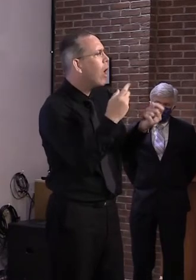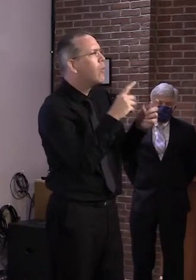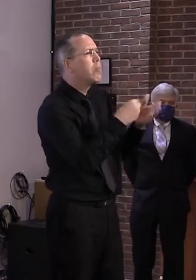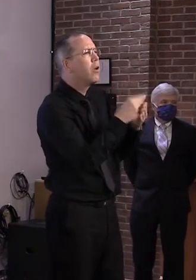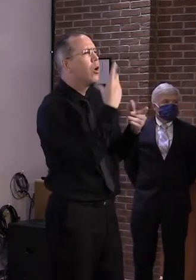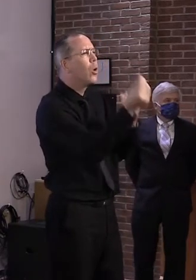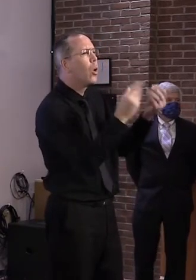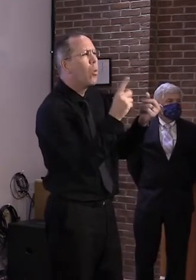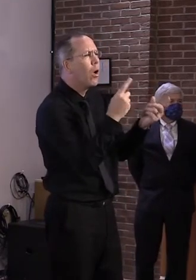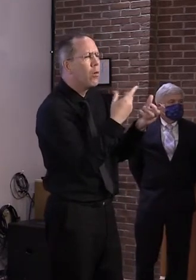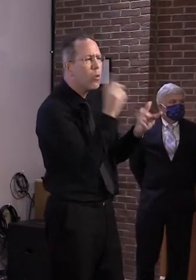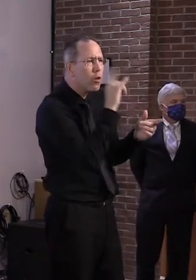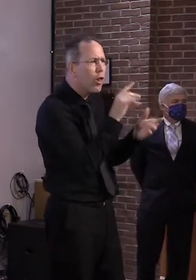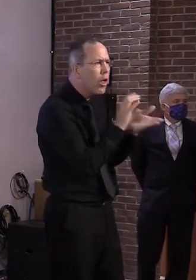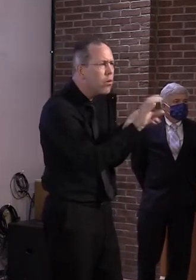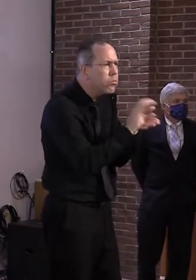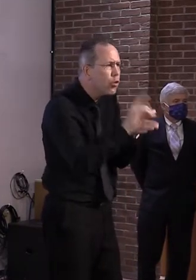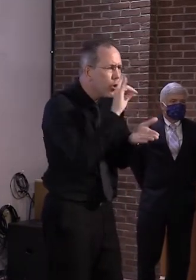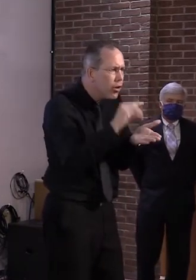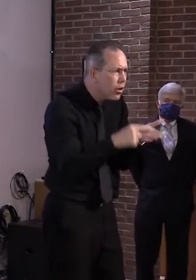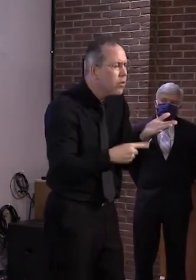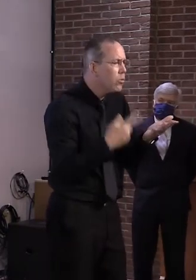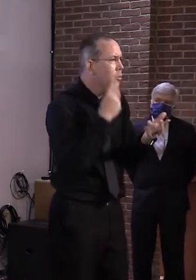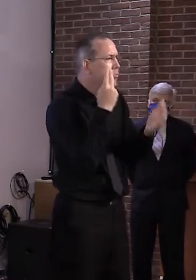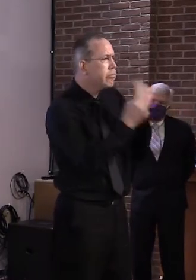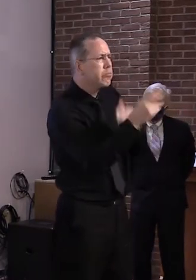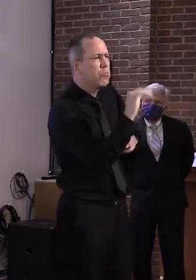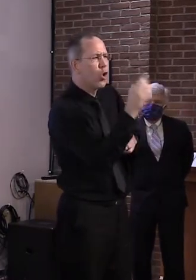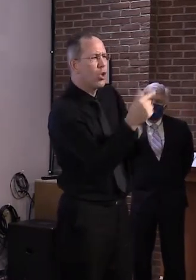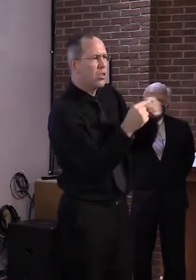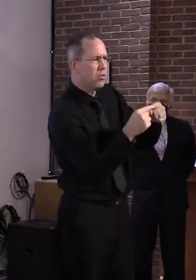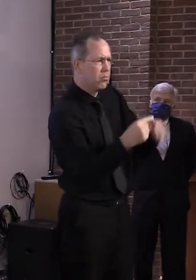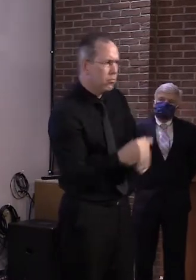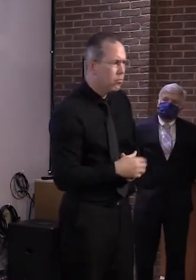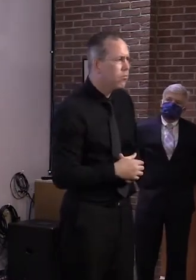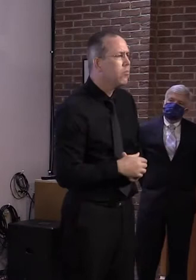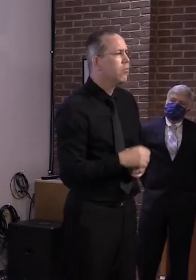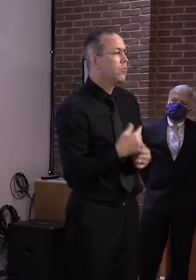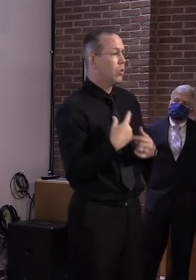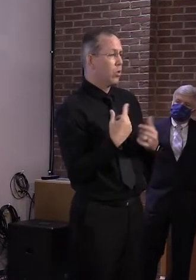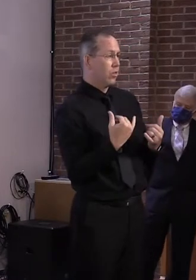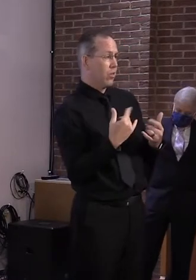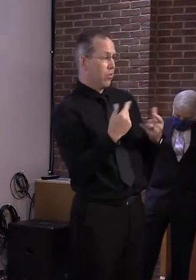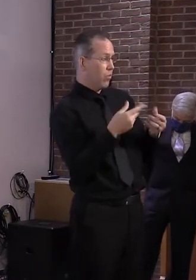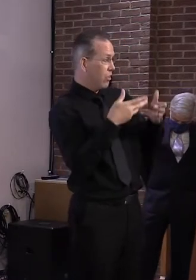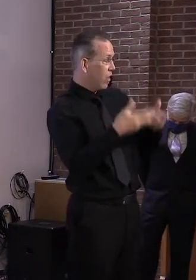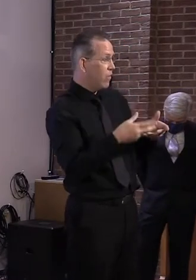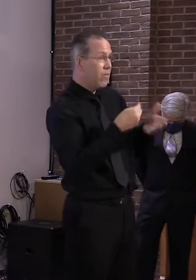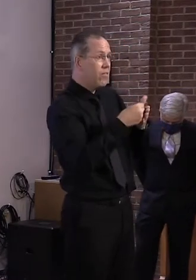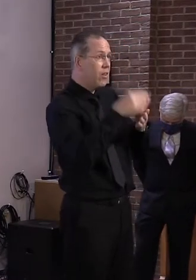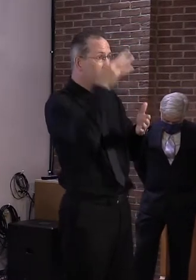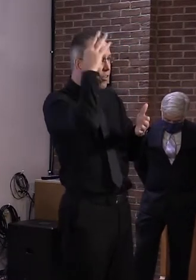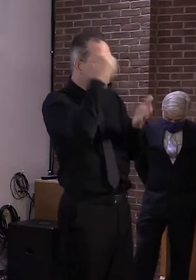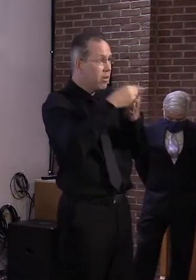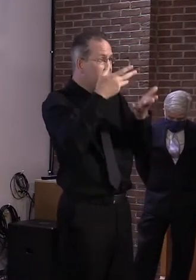may need of them as well, in terms of the rest of the money, the economic package that we put forth.